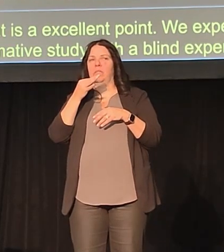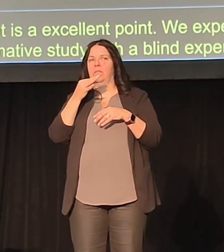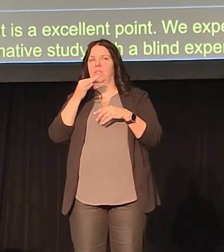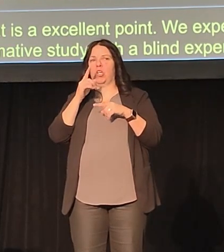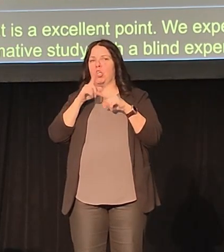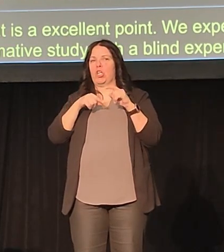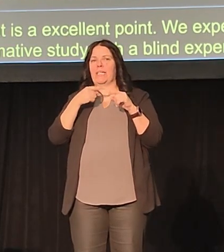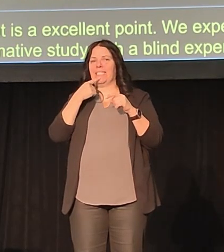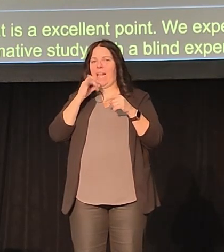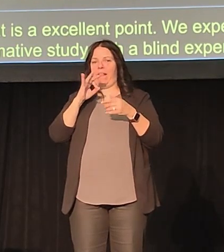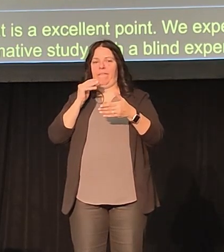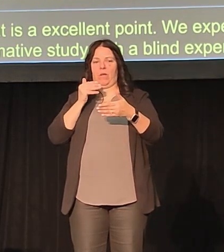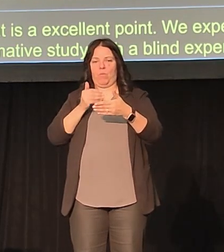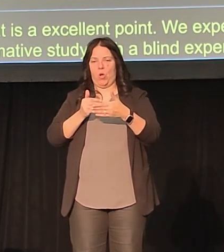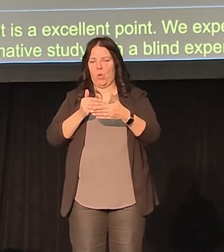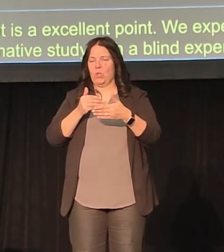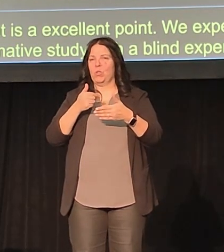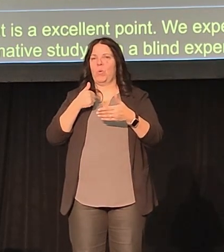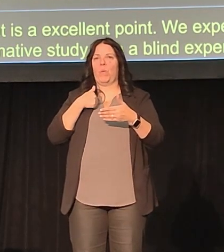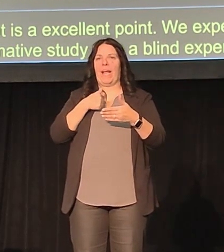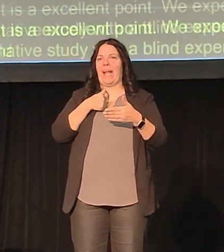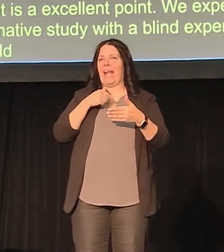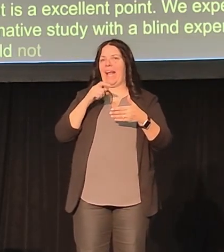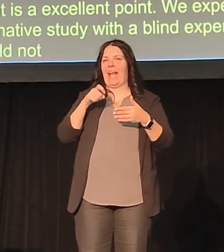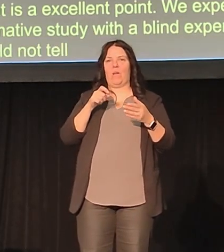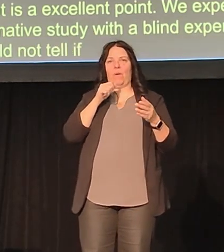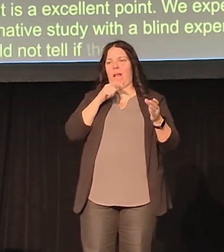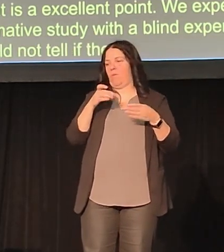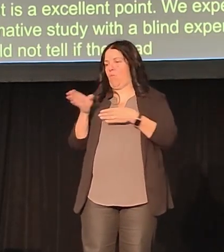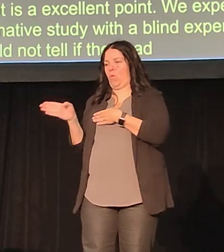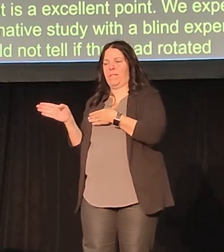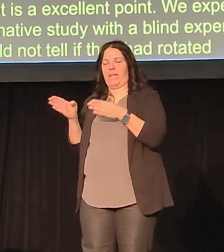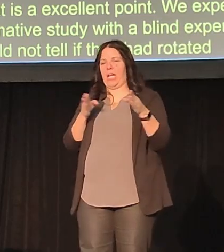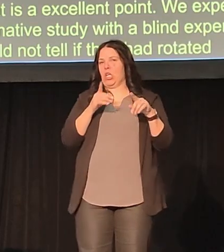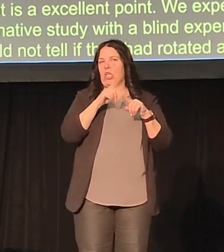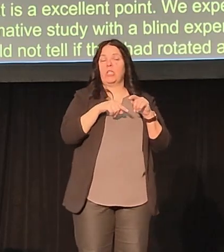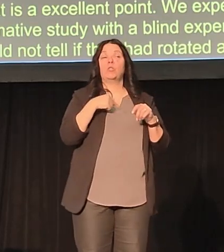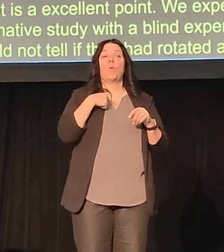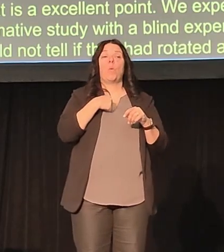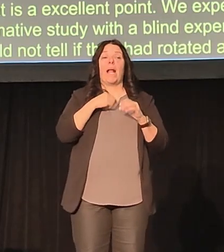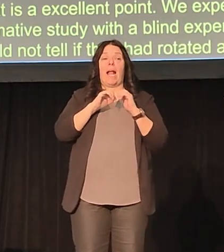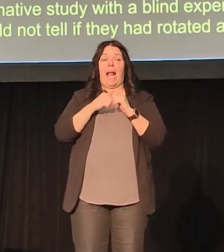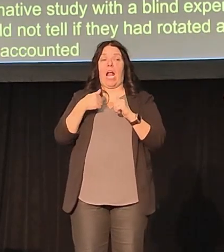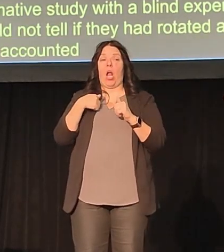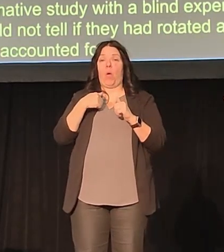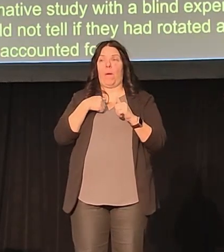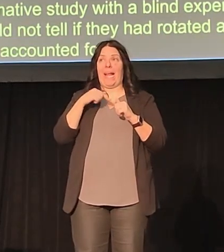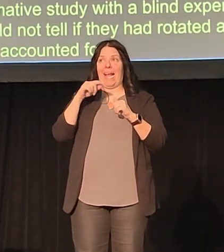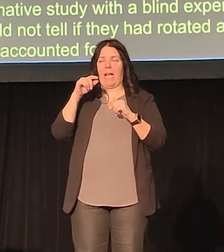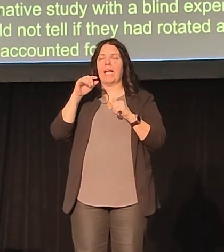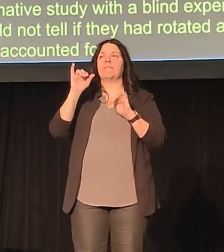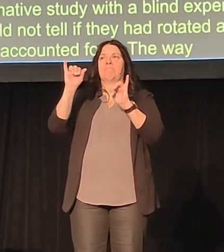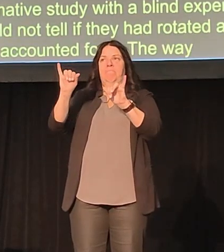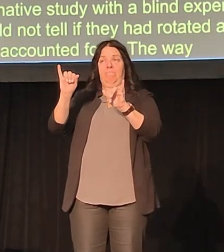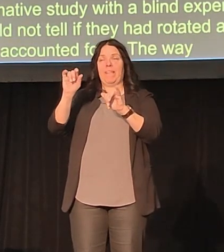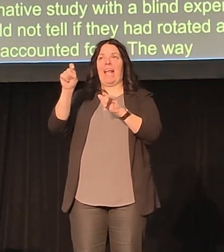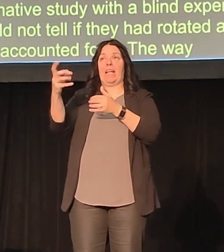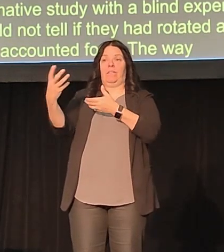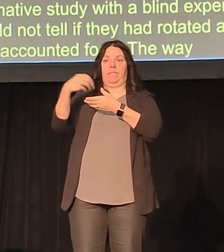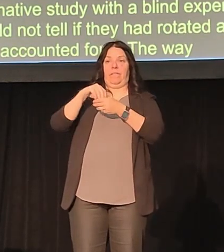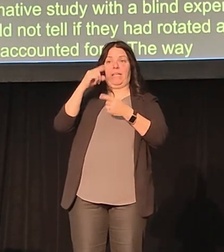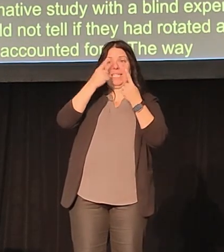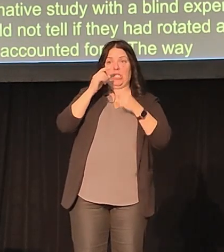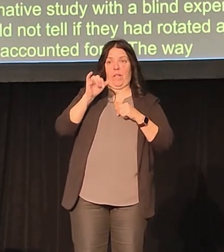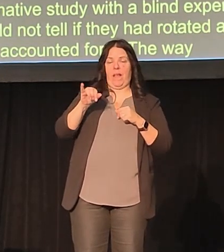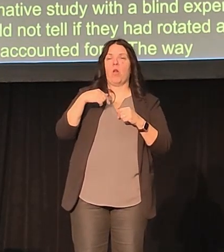all. We hadn't accounted for it. So the way we had to accompany for, or take this into account was that we